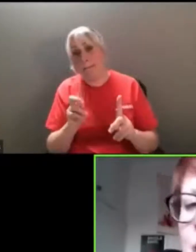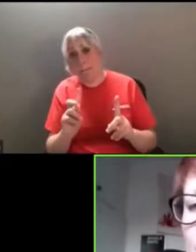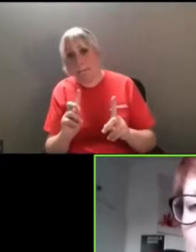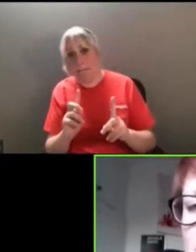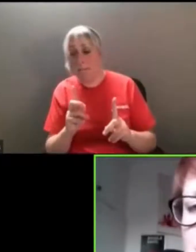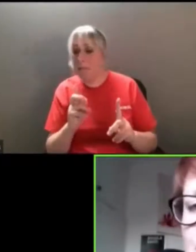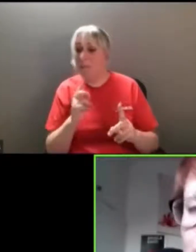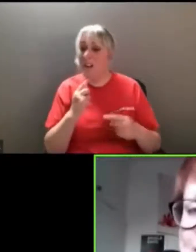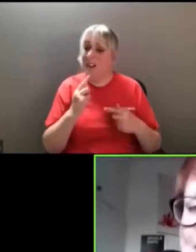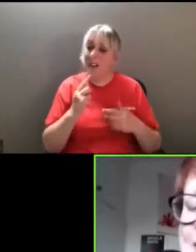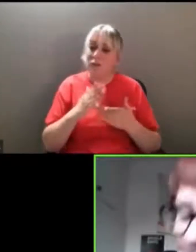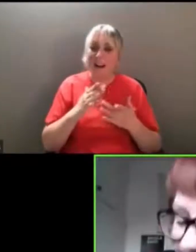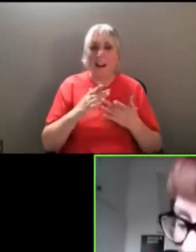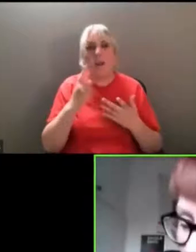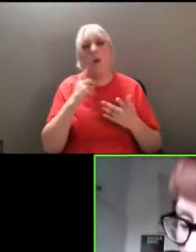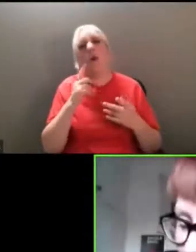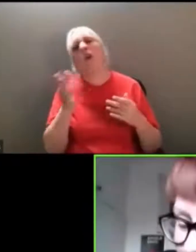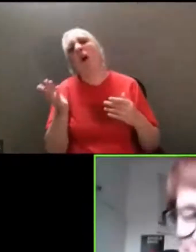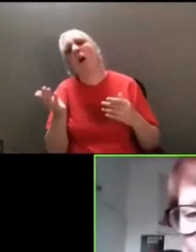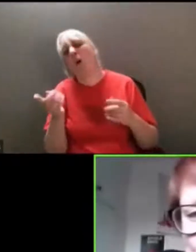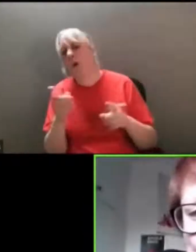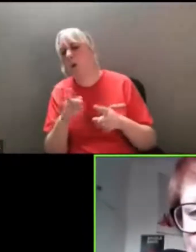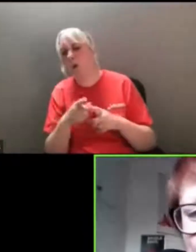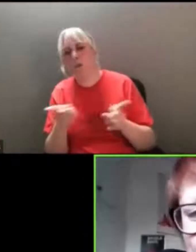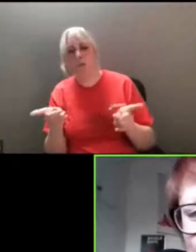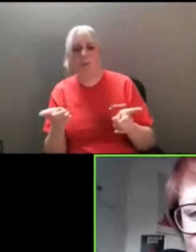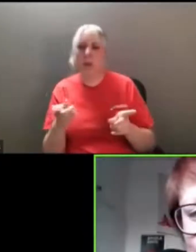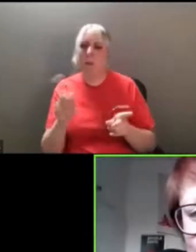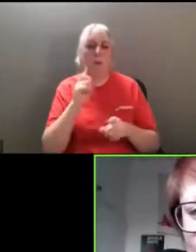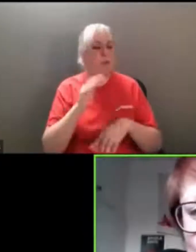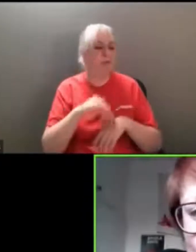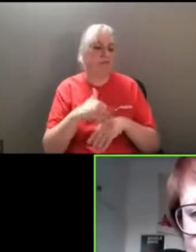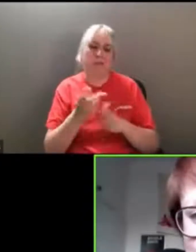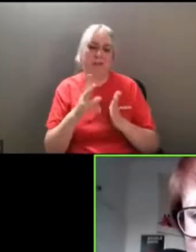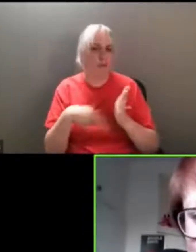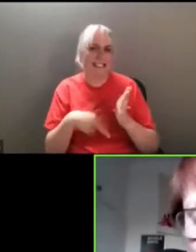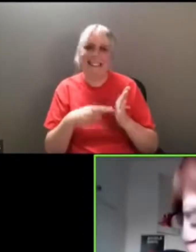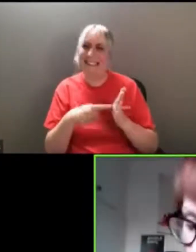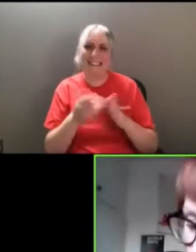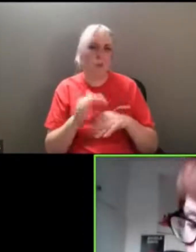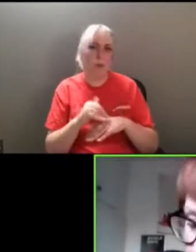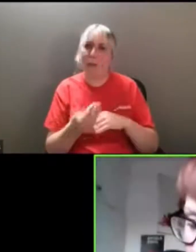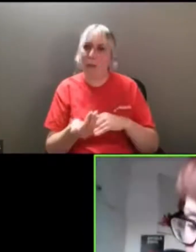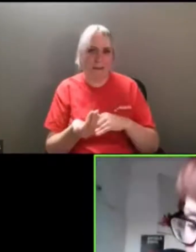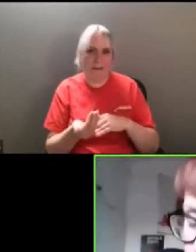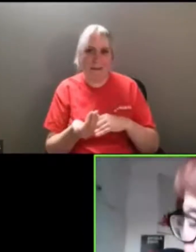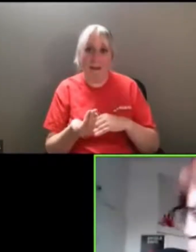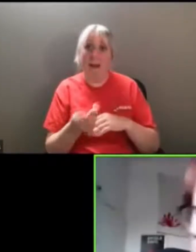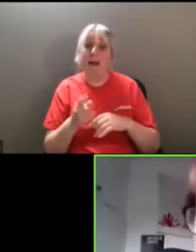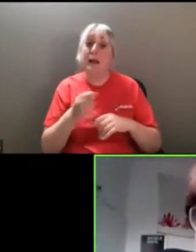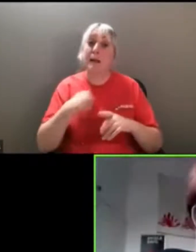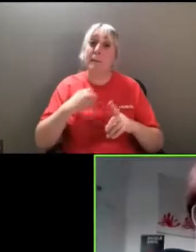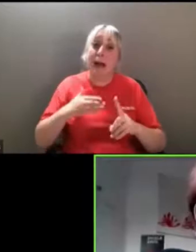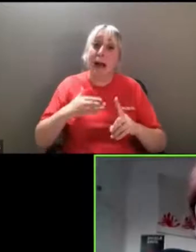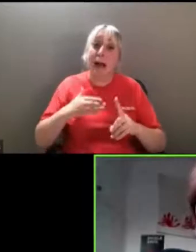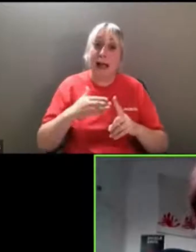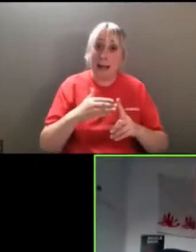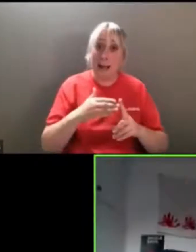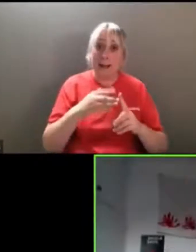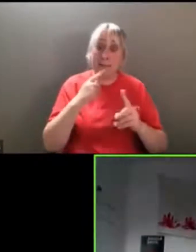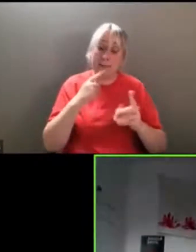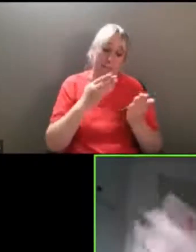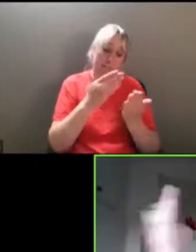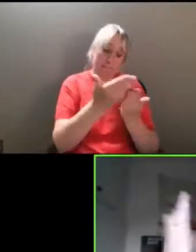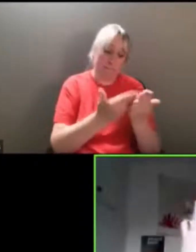confident anyone would actually read it, but I think what I wanted to do was to put down on